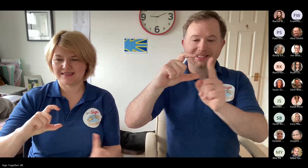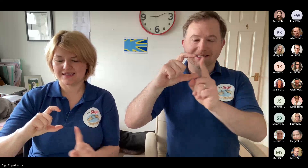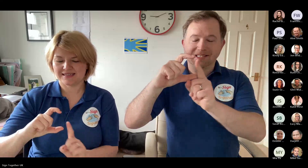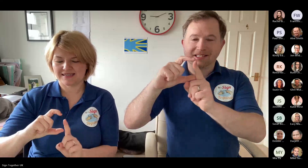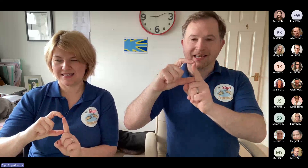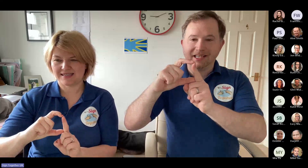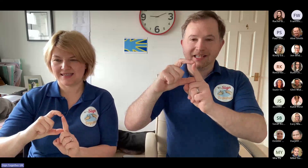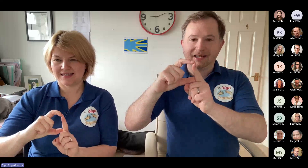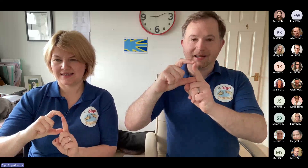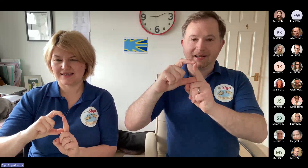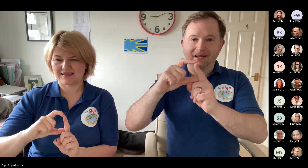D.